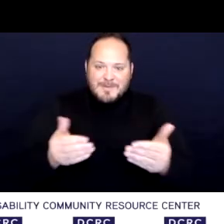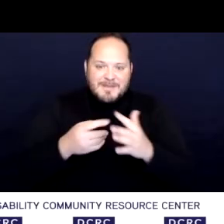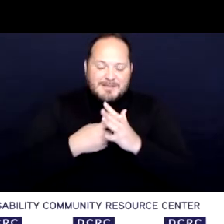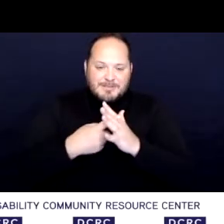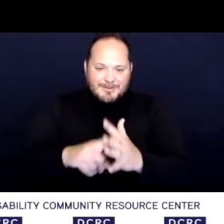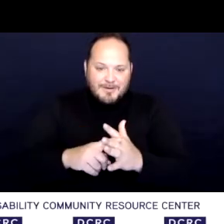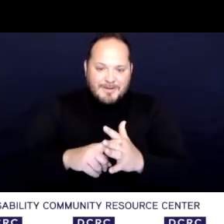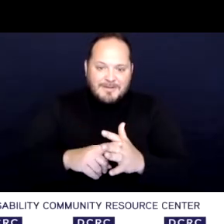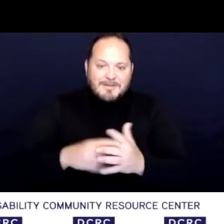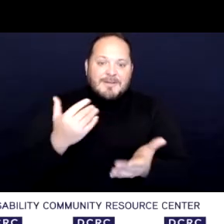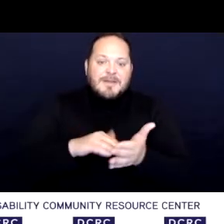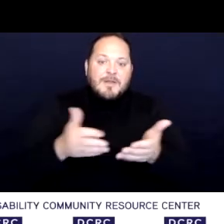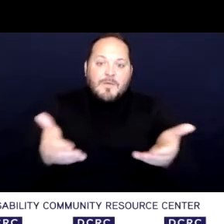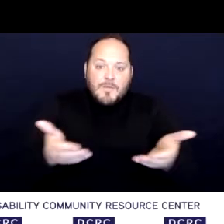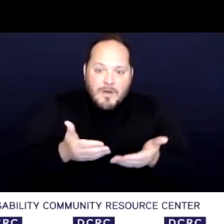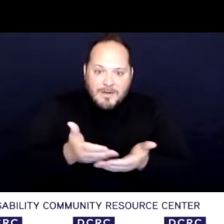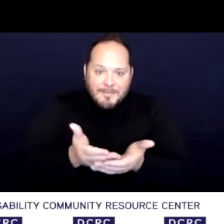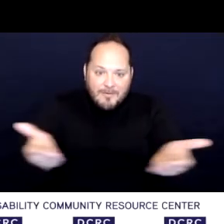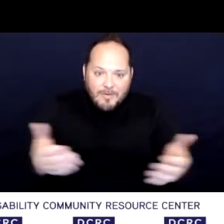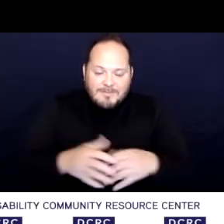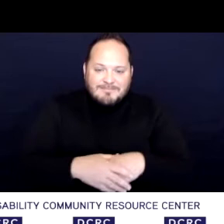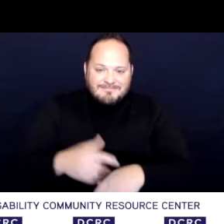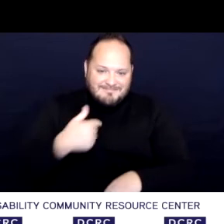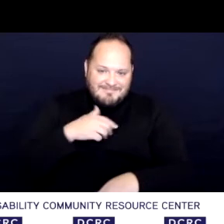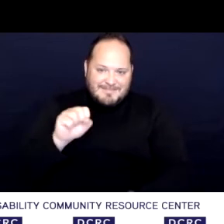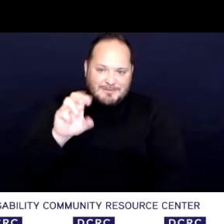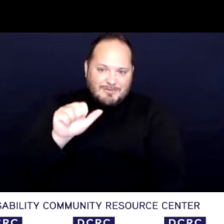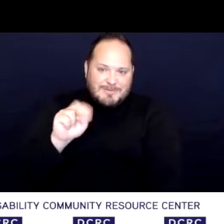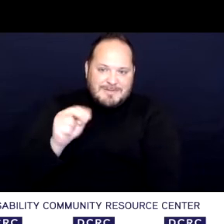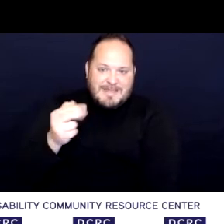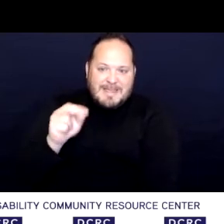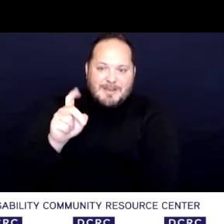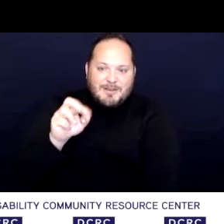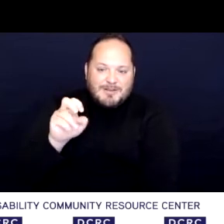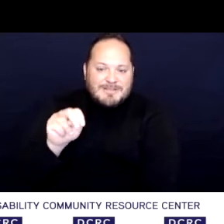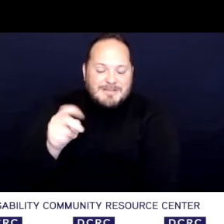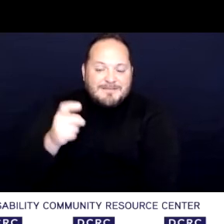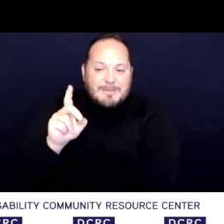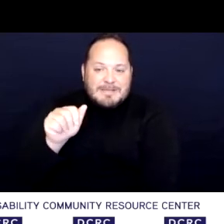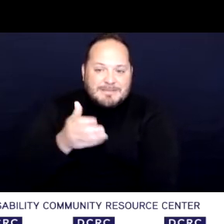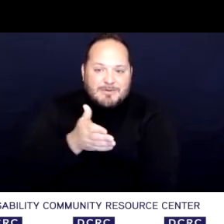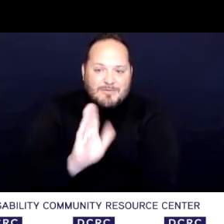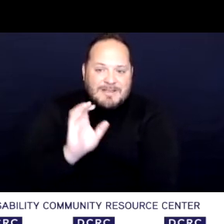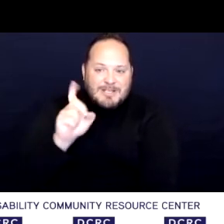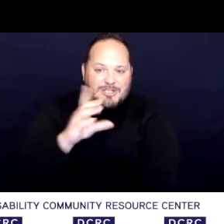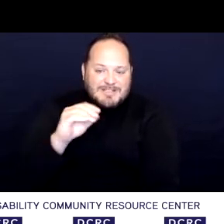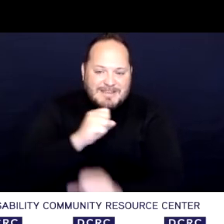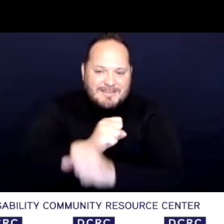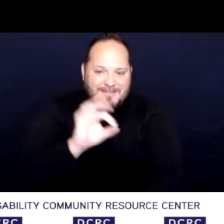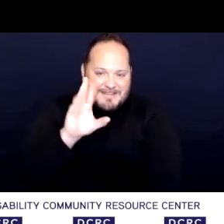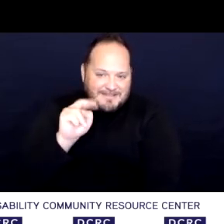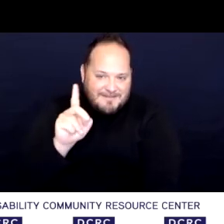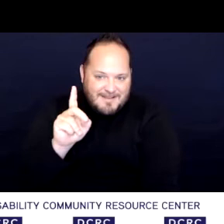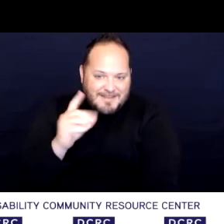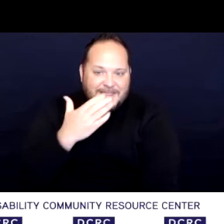So welcome, everyone. This is Susan Henderson from Disability Rights, Education and Defense Fund. And thank